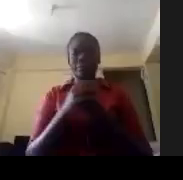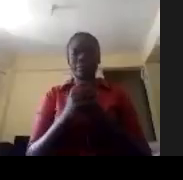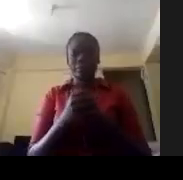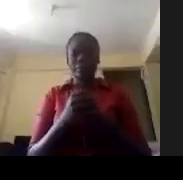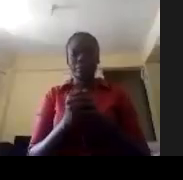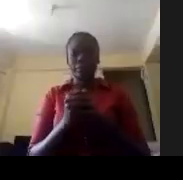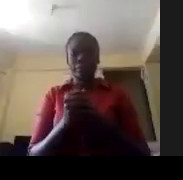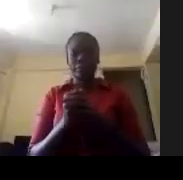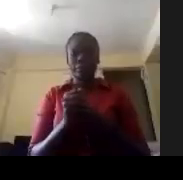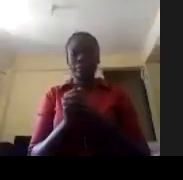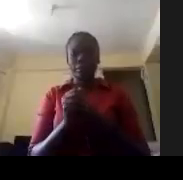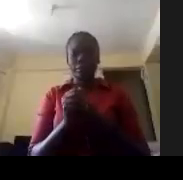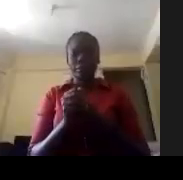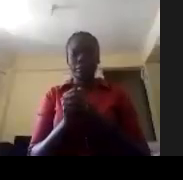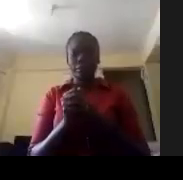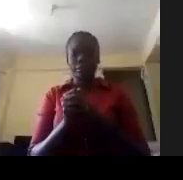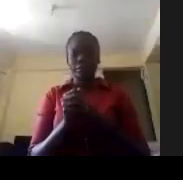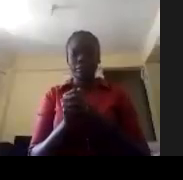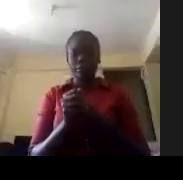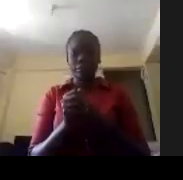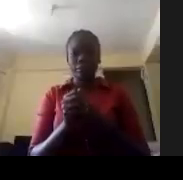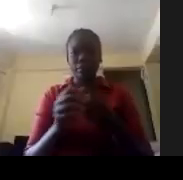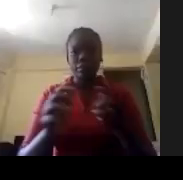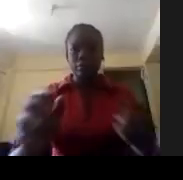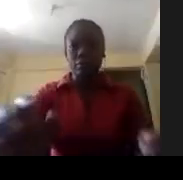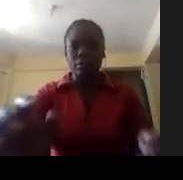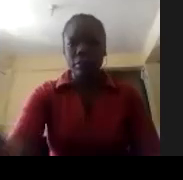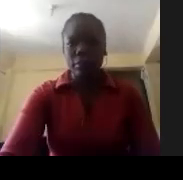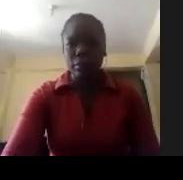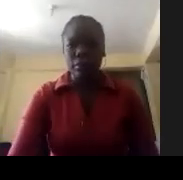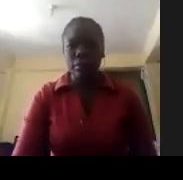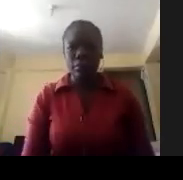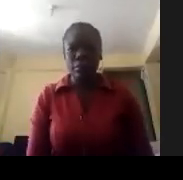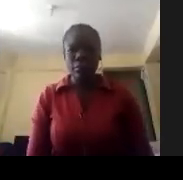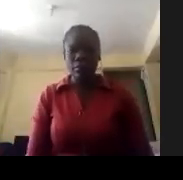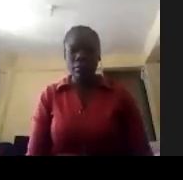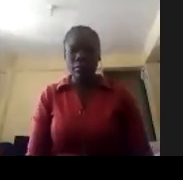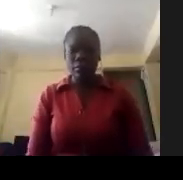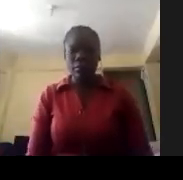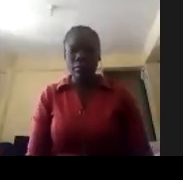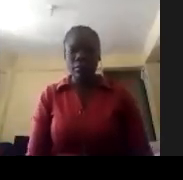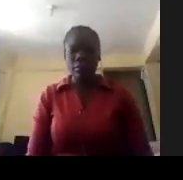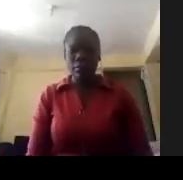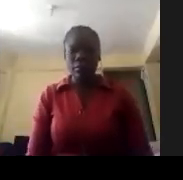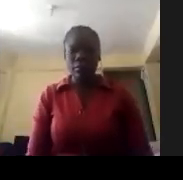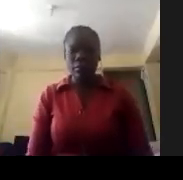AIC Hospital. I will give the guests later a chance to introduce themselves broadly.